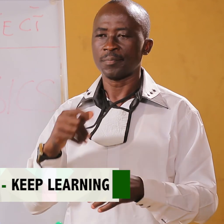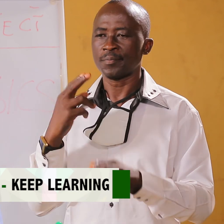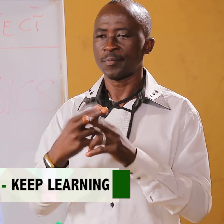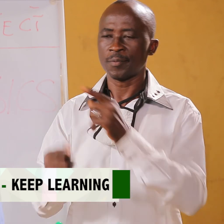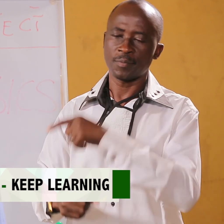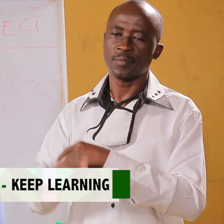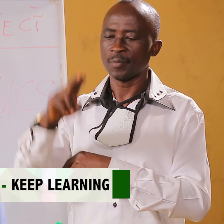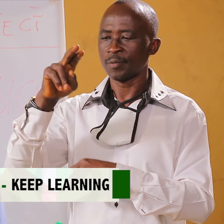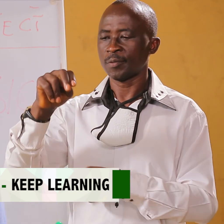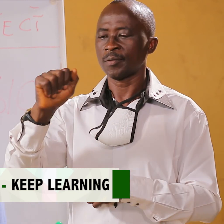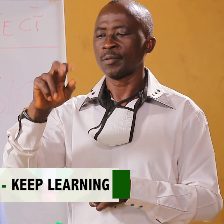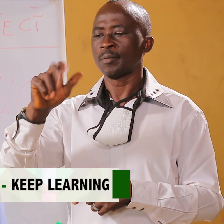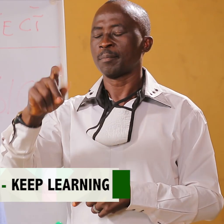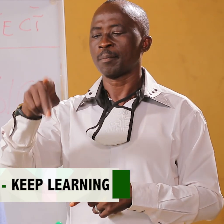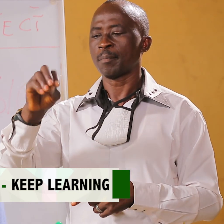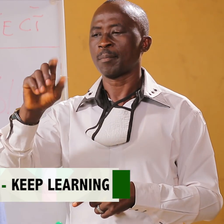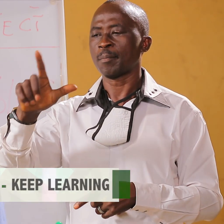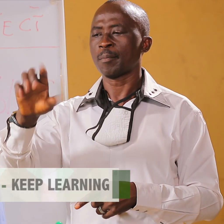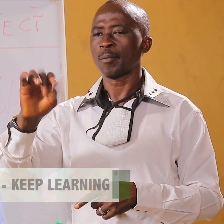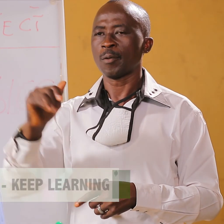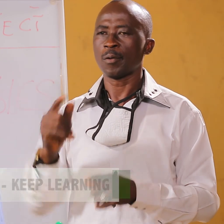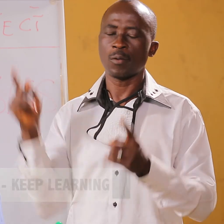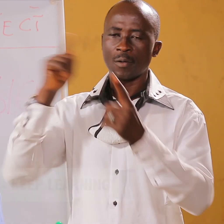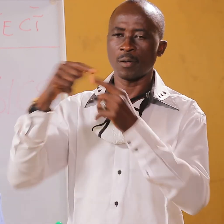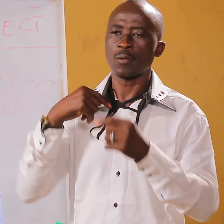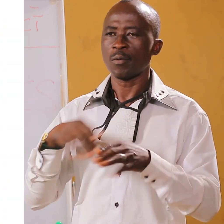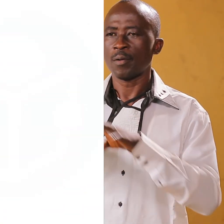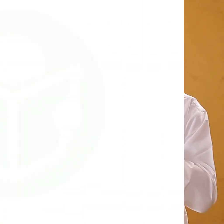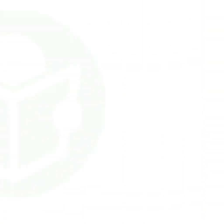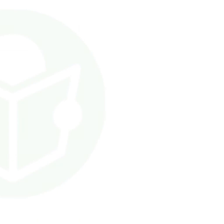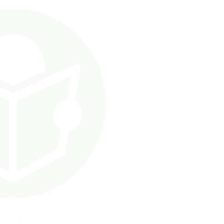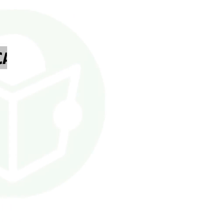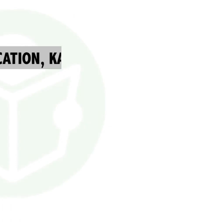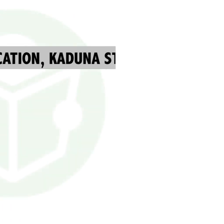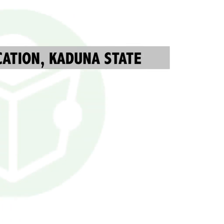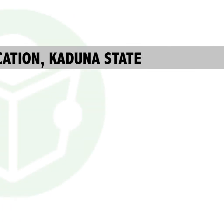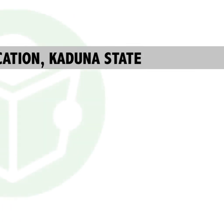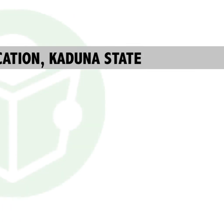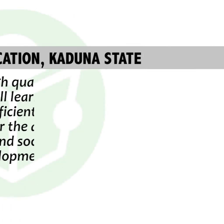Napoleon Kure. Till we meet in our next lesson. Thank you.